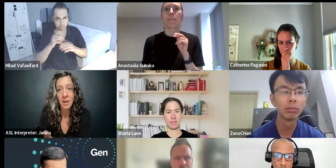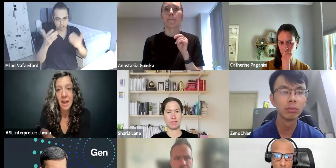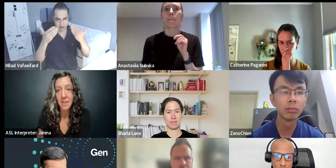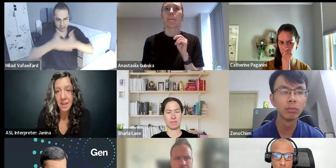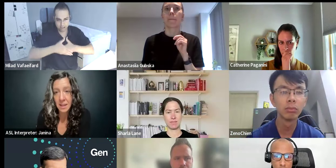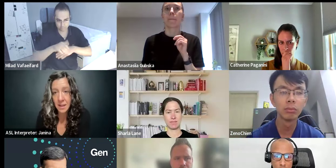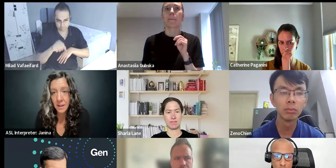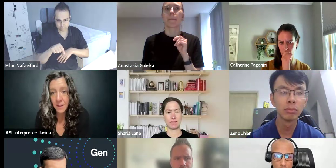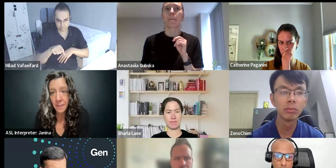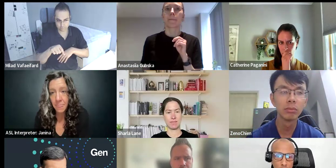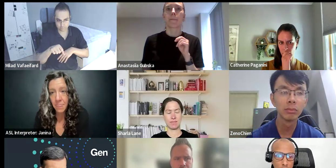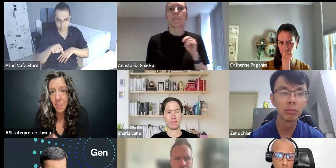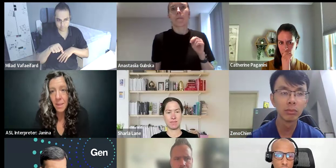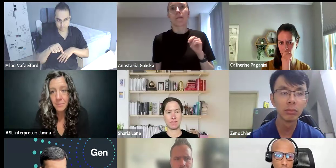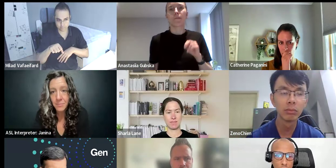quite sure how to navigate it.